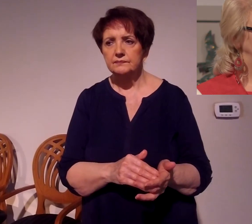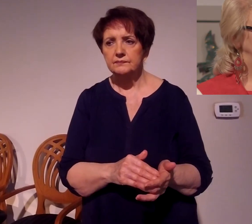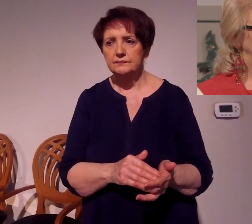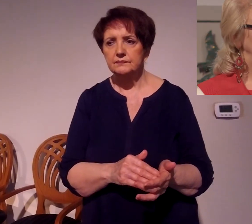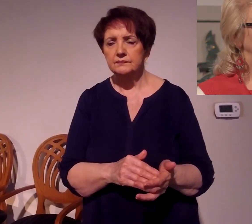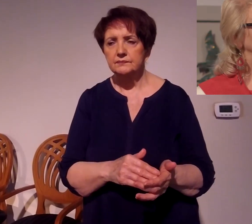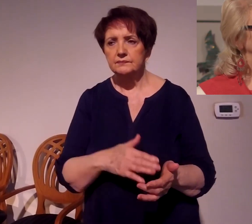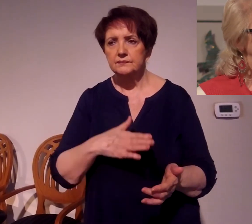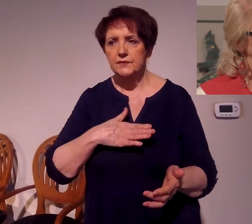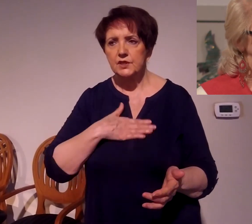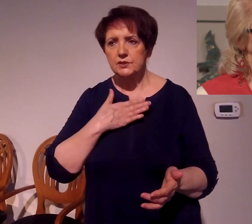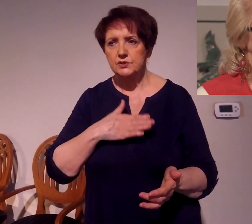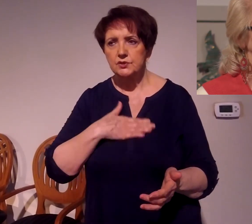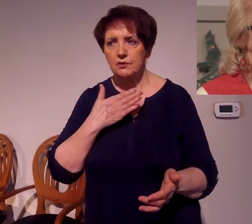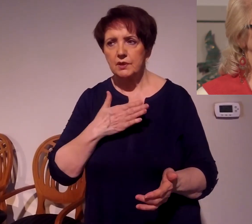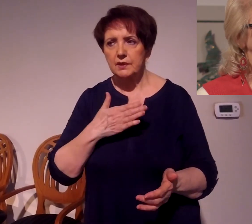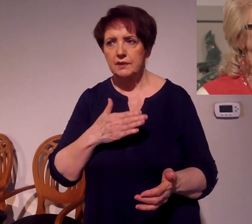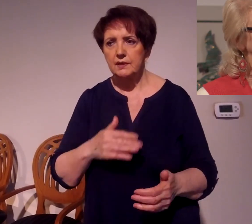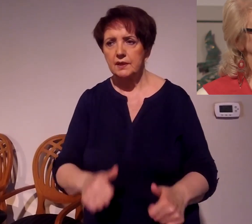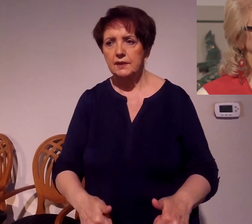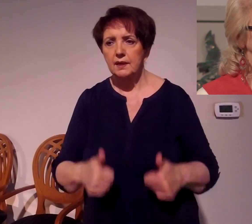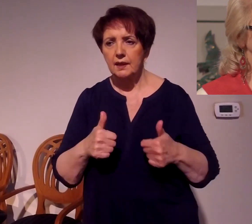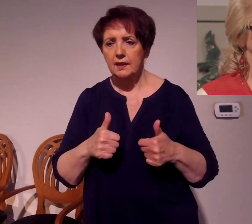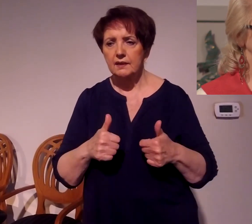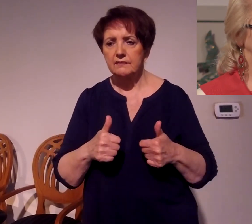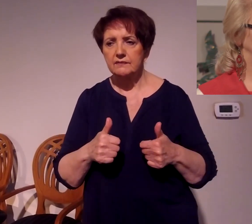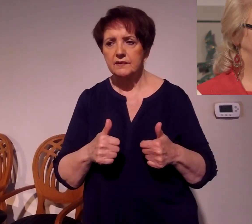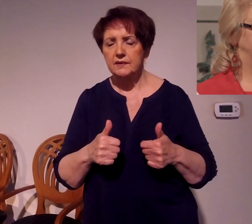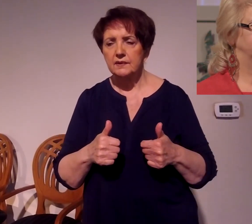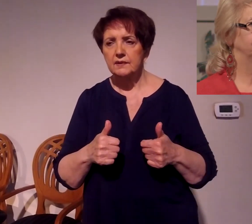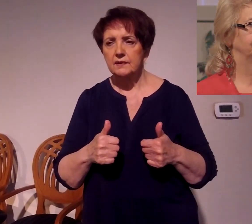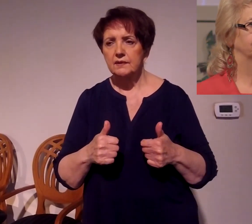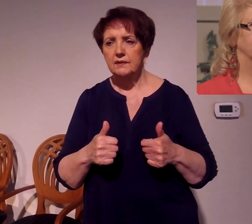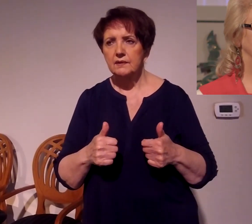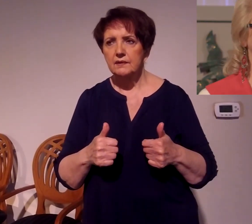joy and love will meet you there.